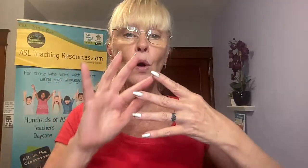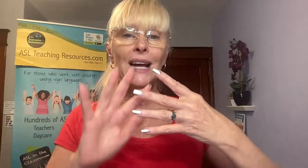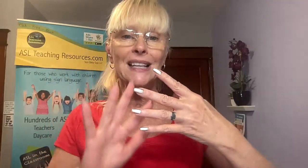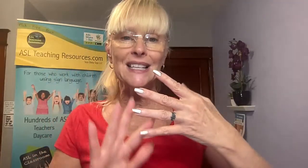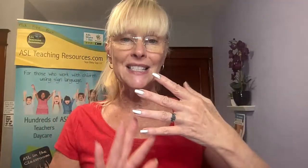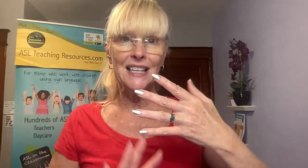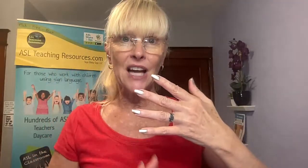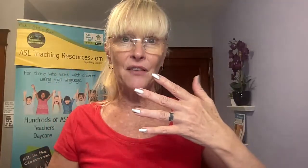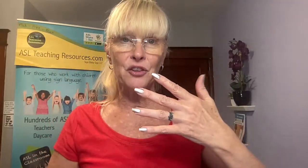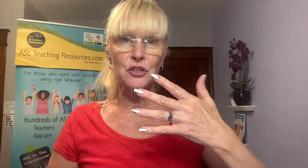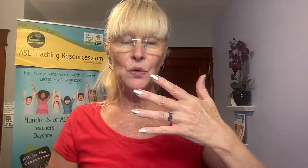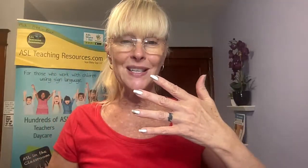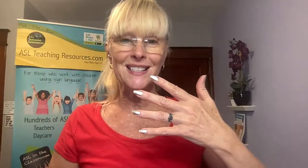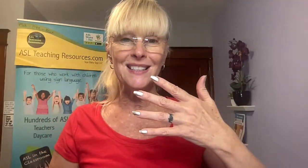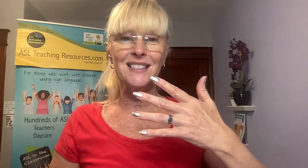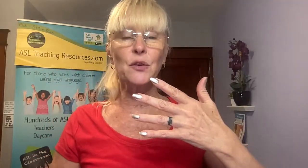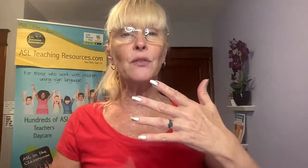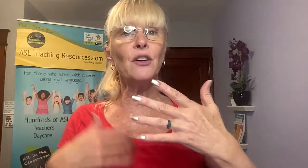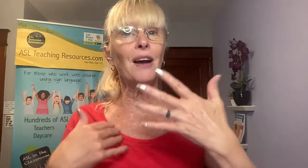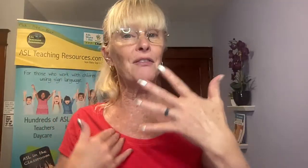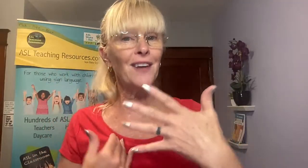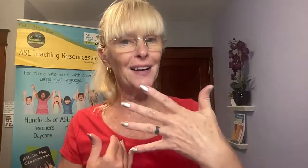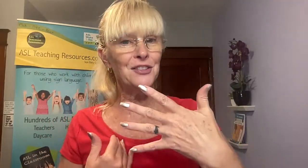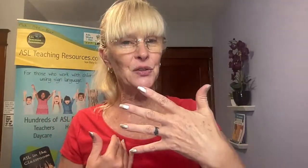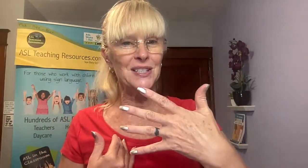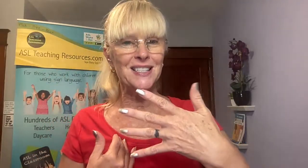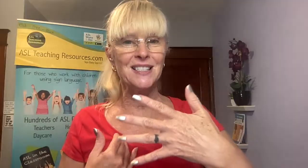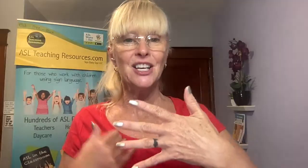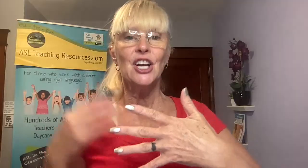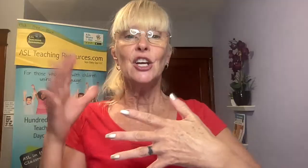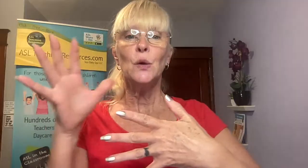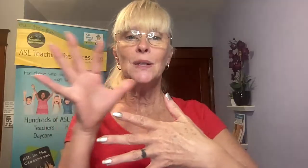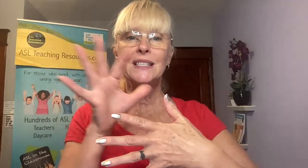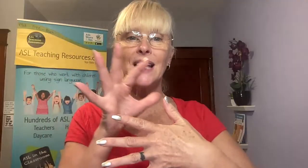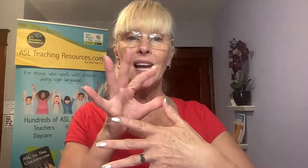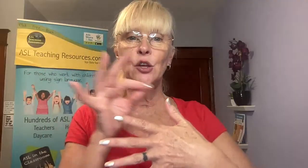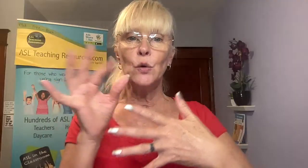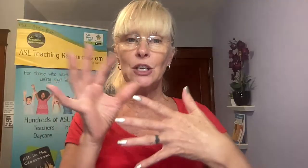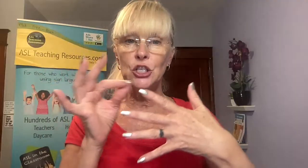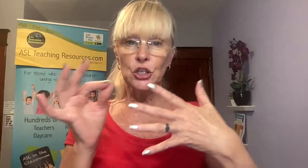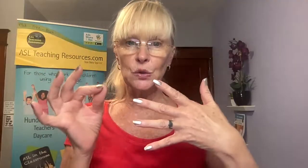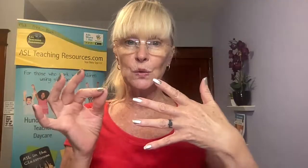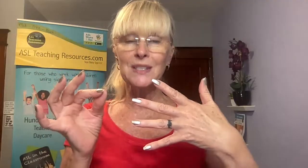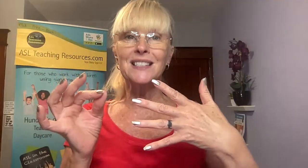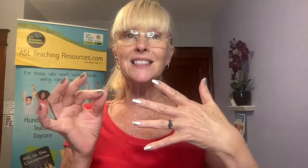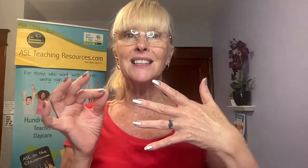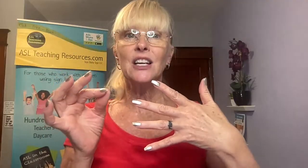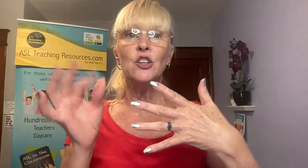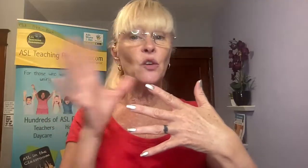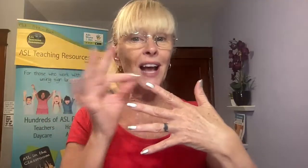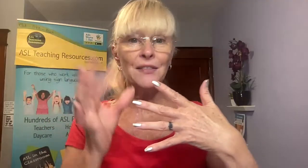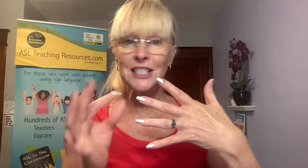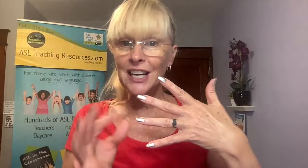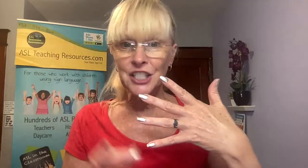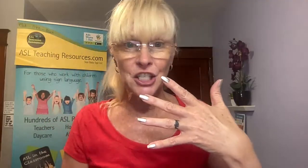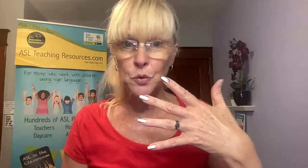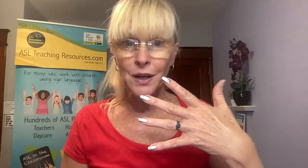a listing of your choices. So if you have 5 choices, you would say you can choose. You don't have to touch each one of